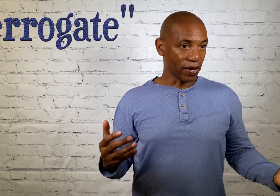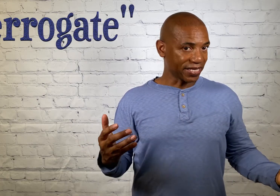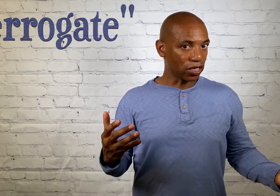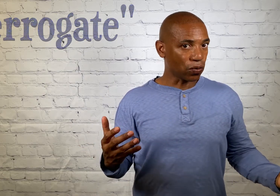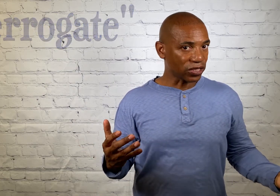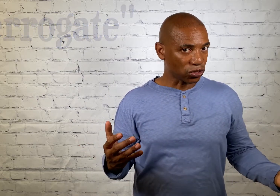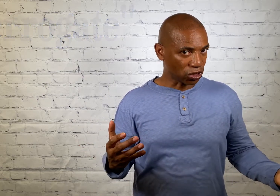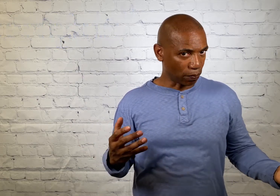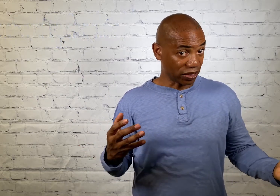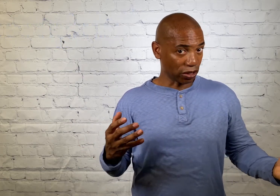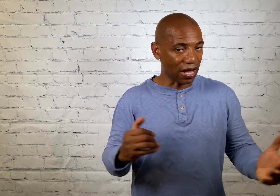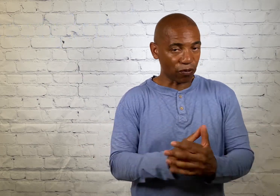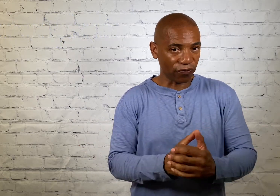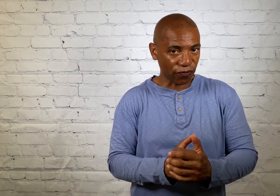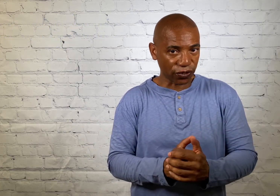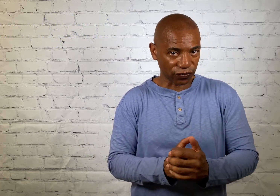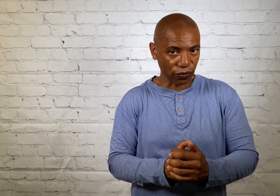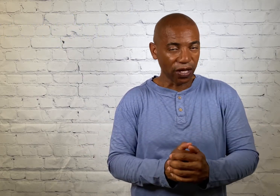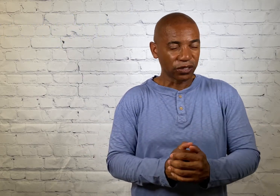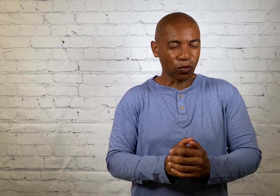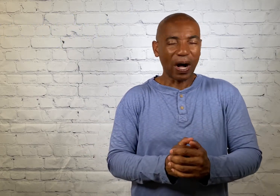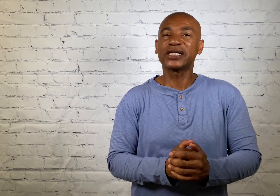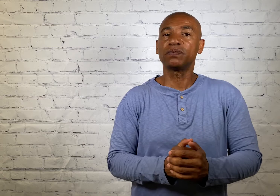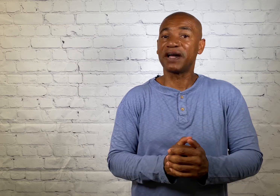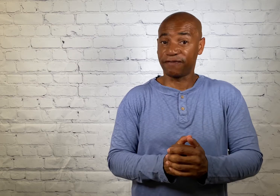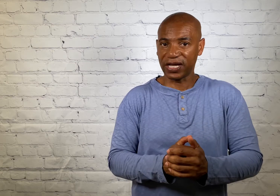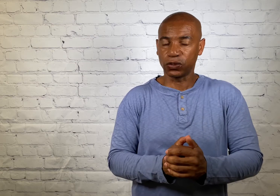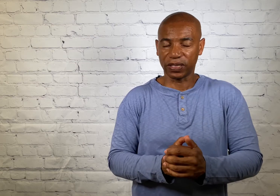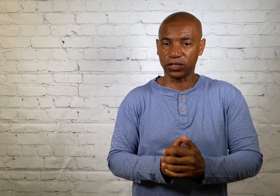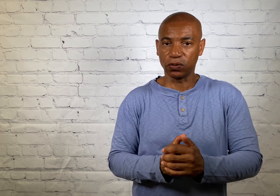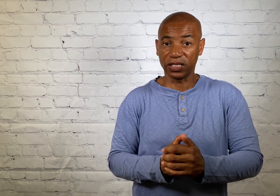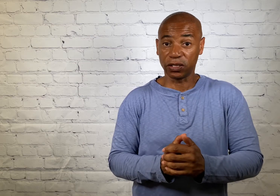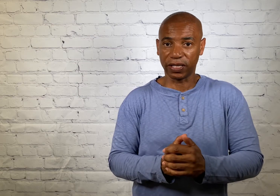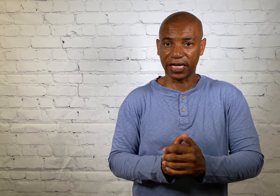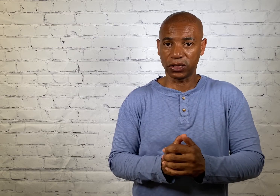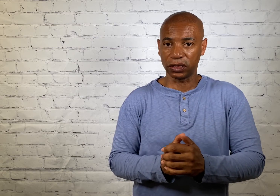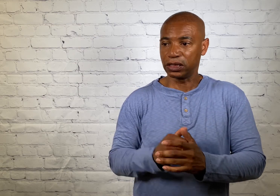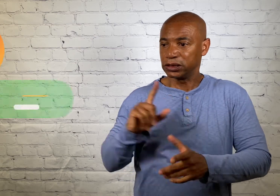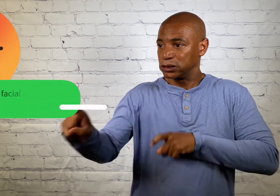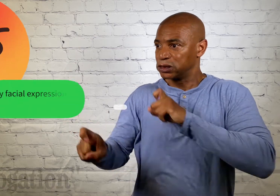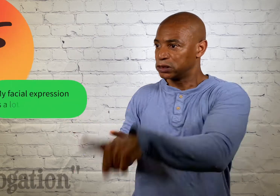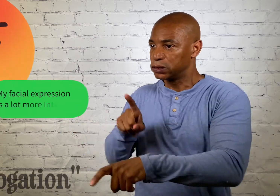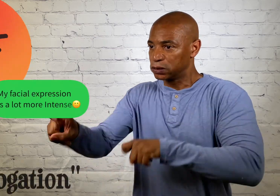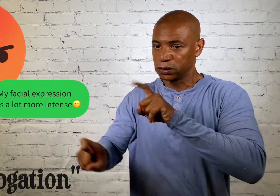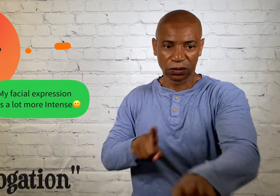asking questions, but they're a lot more forceful. So watch my face when I do interrogation.